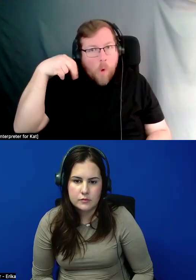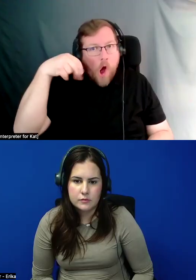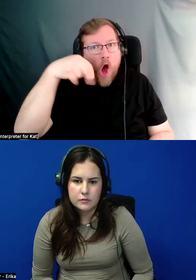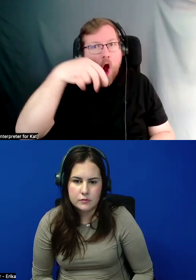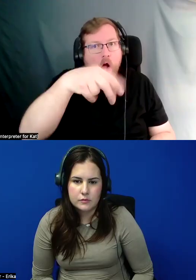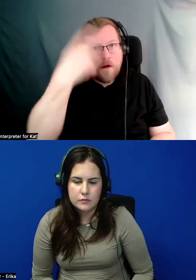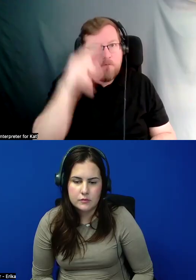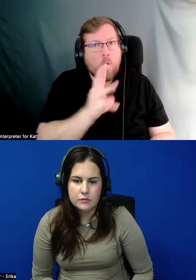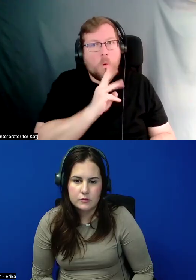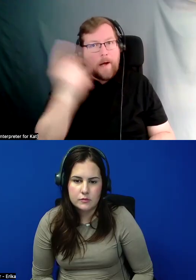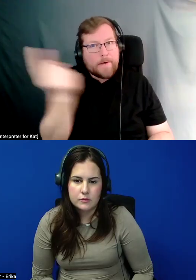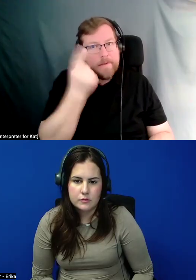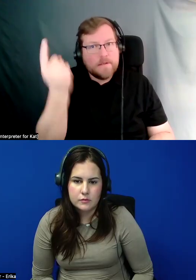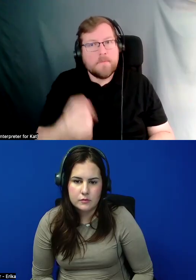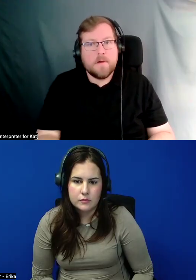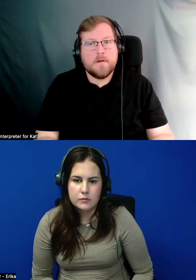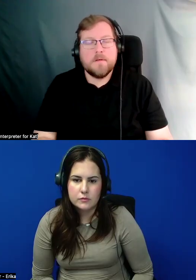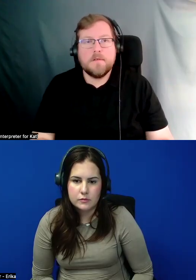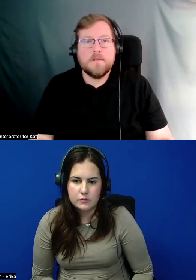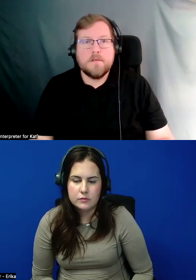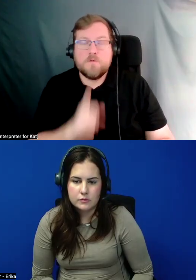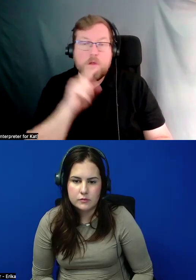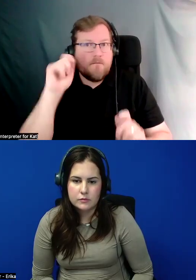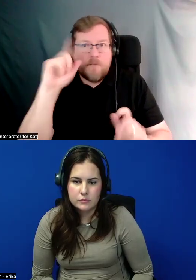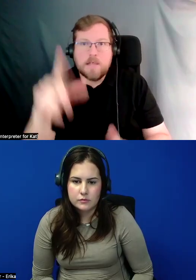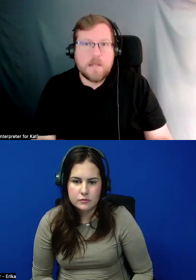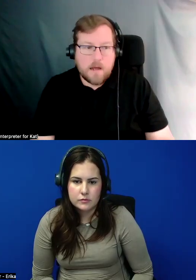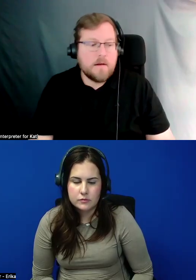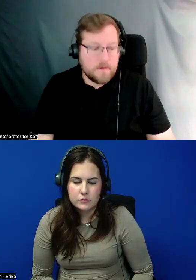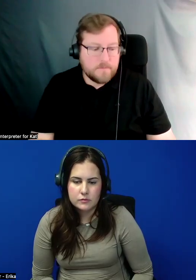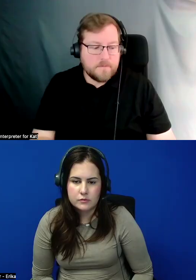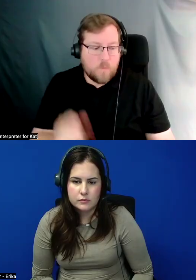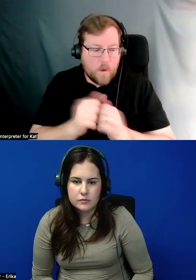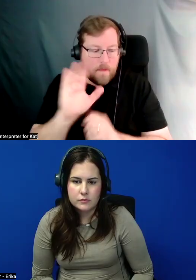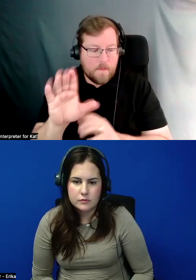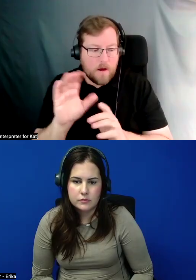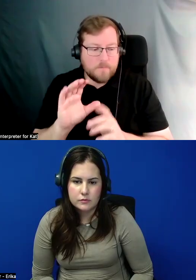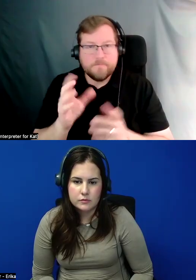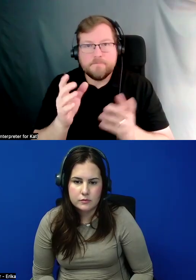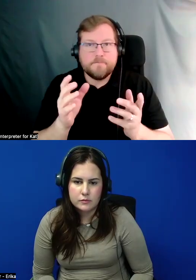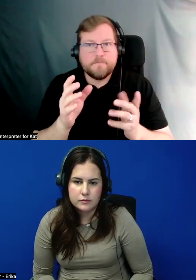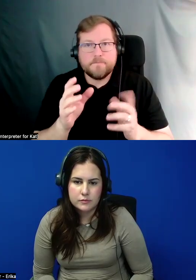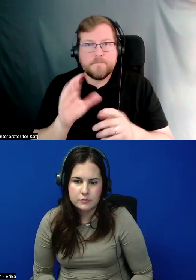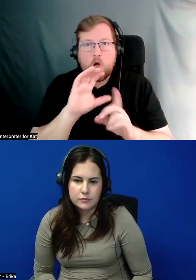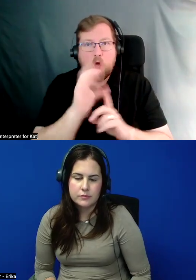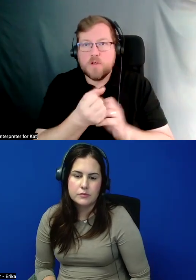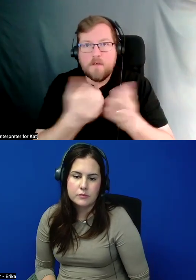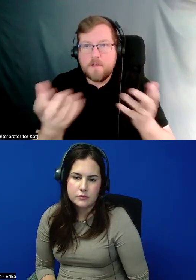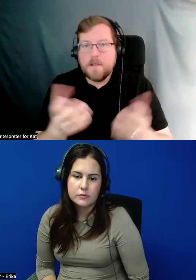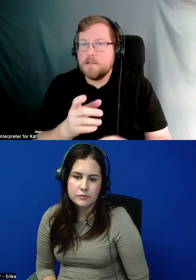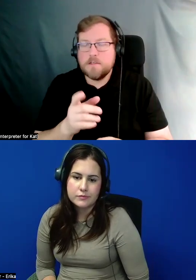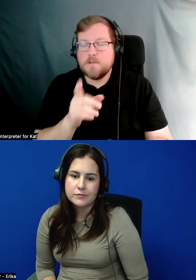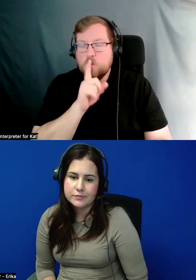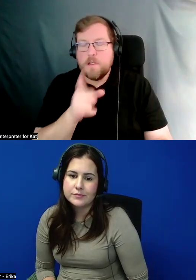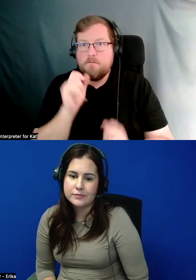water. Something that's really fascinating along with the Amazon culture and traditions down there. Yeah. And